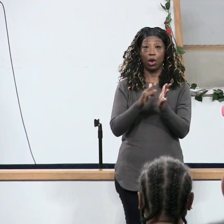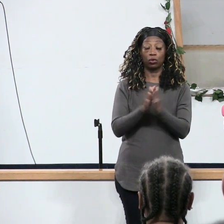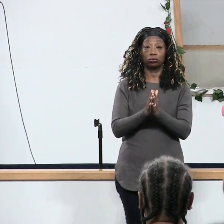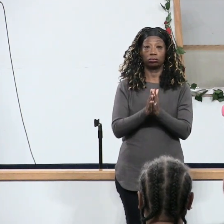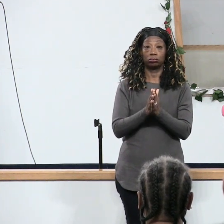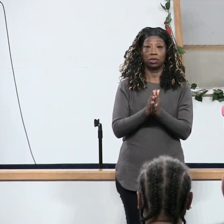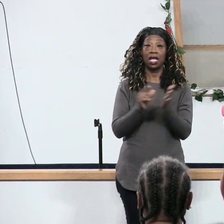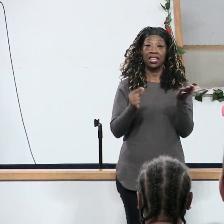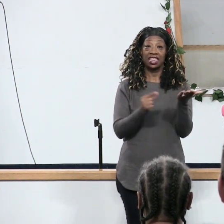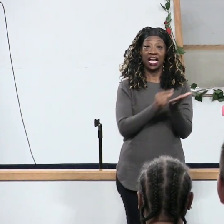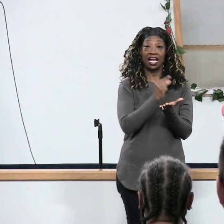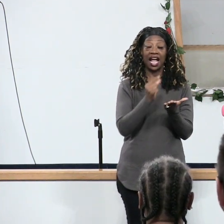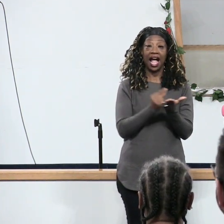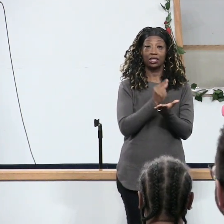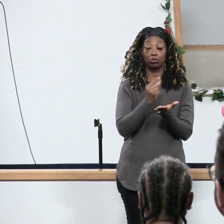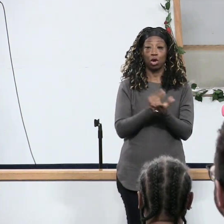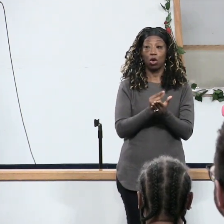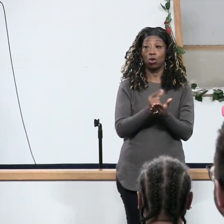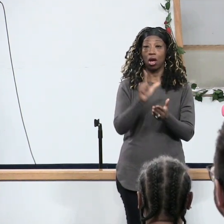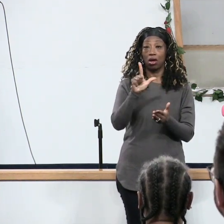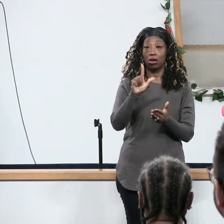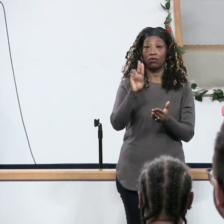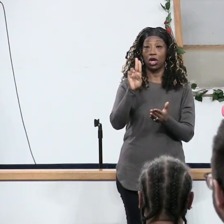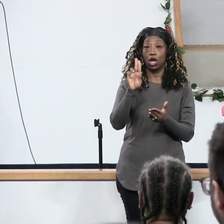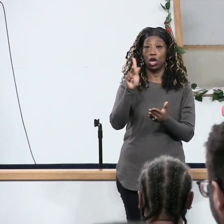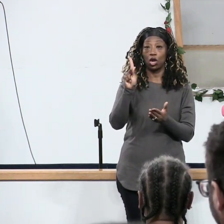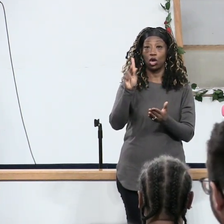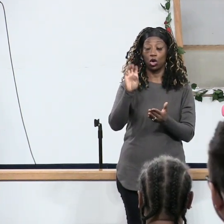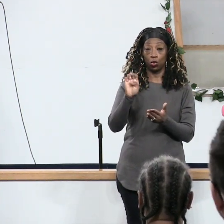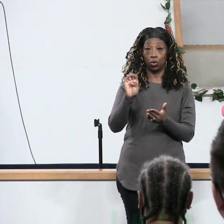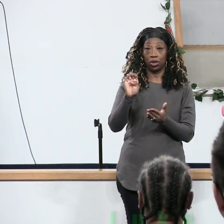The Gospel of Luke.